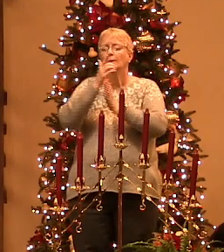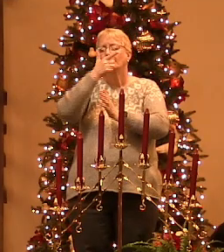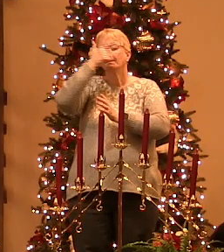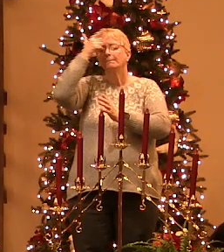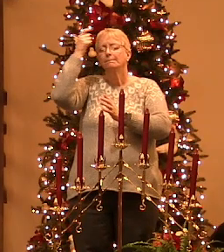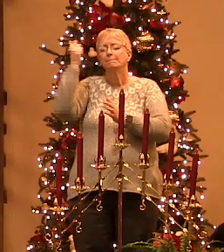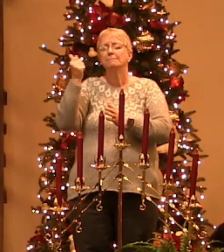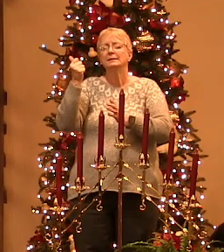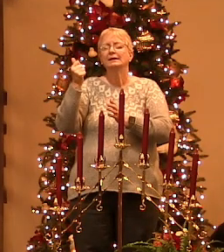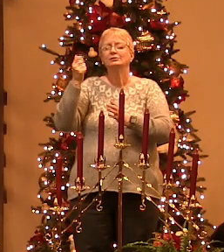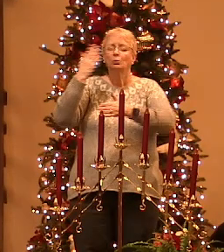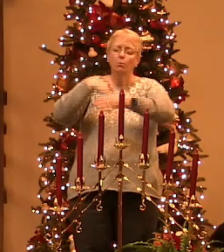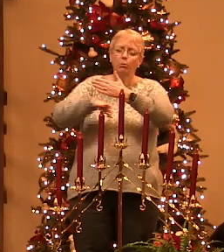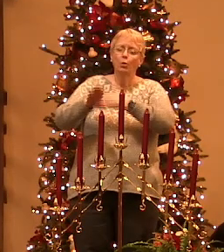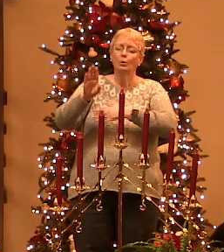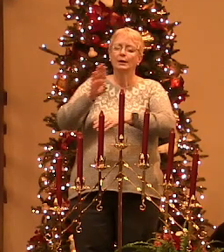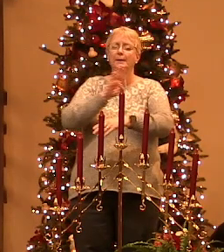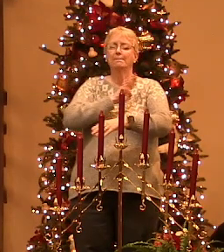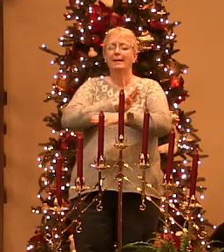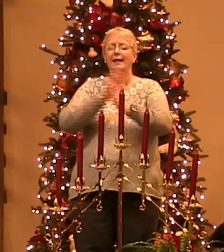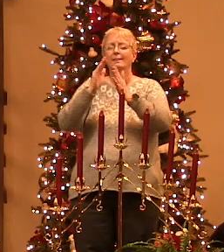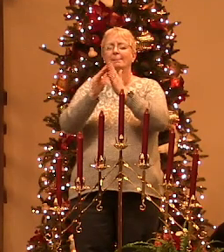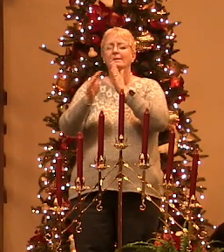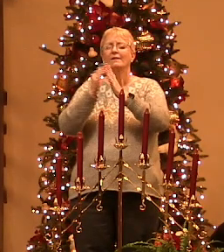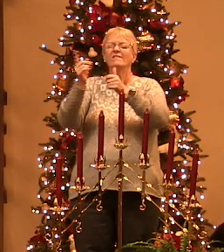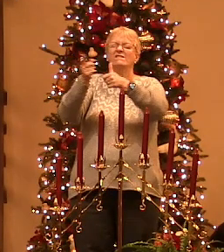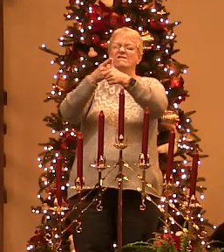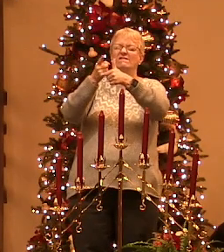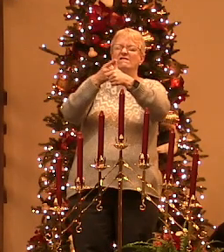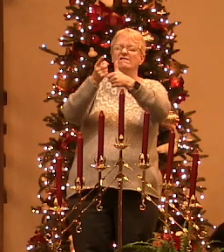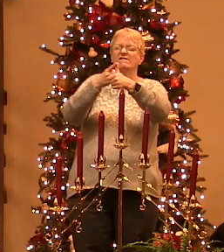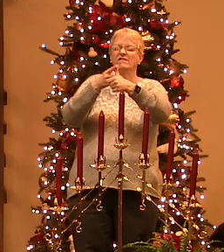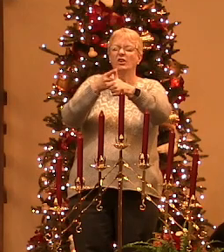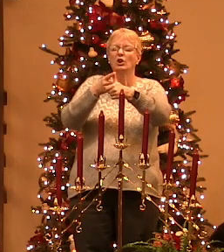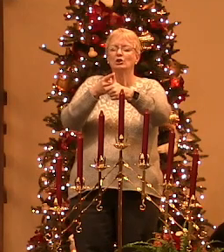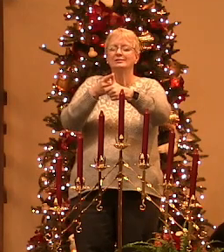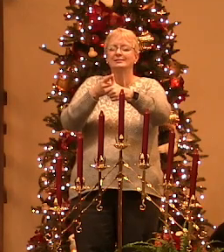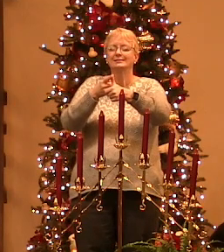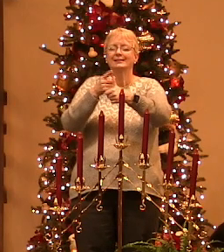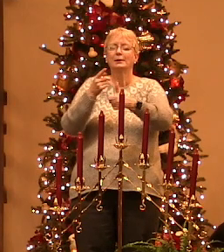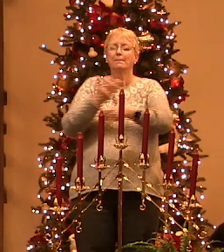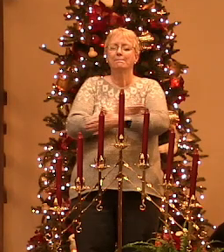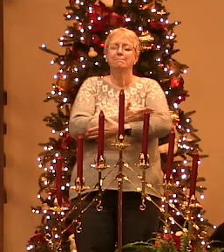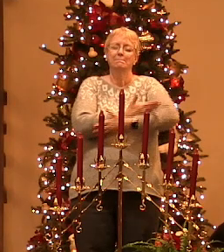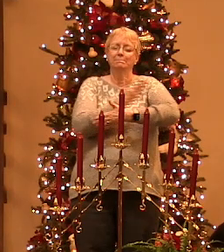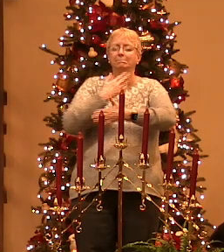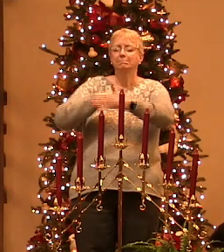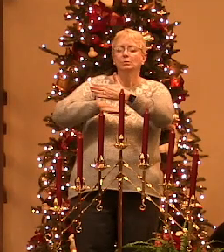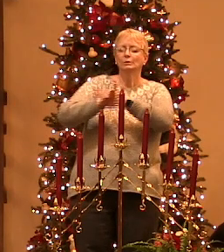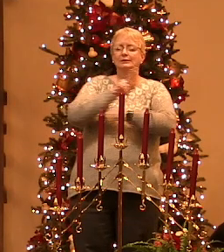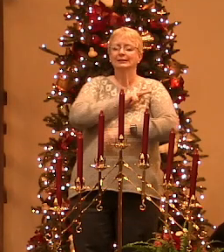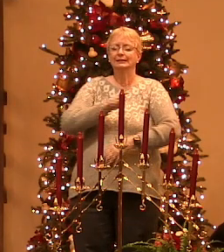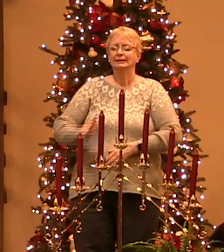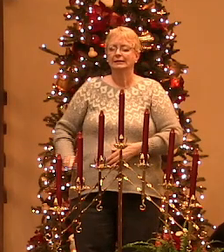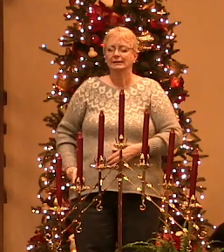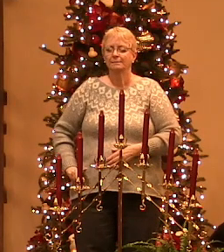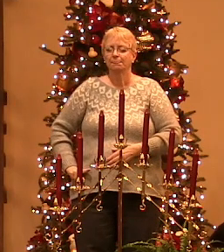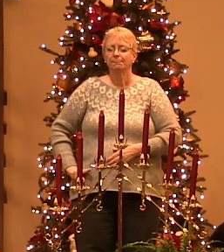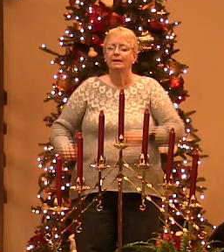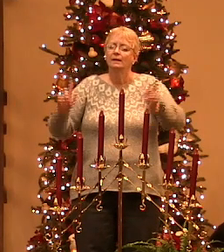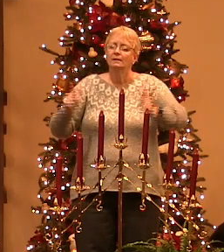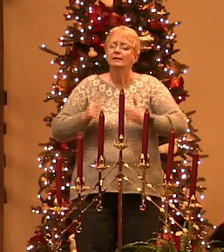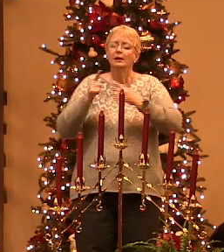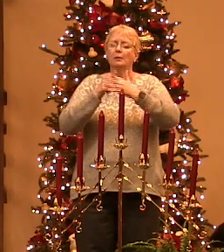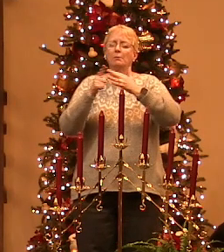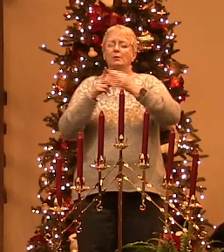in Bethlehem. The first king-size bed there laid in a feeding trough. Living amongst